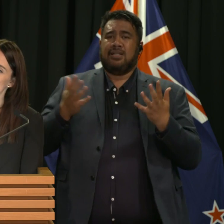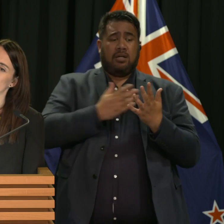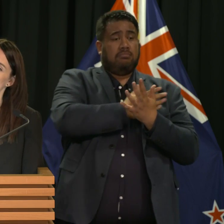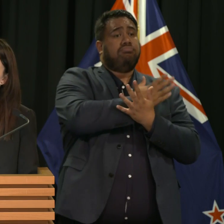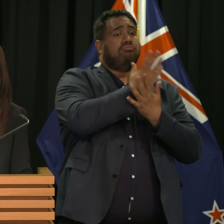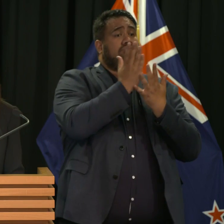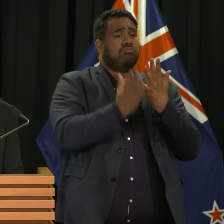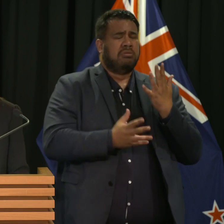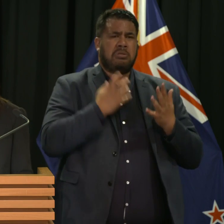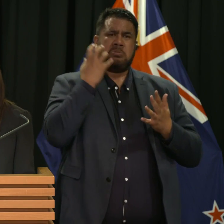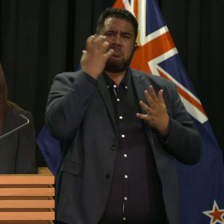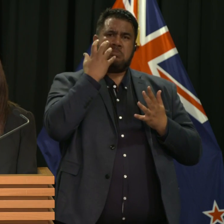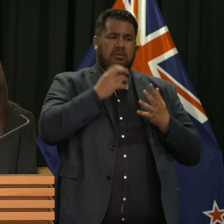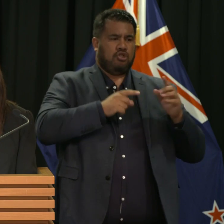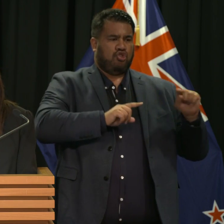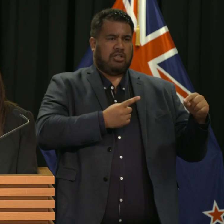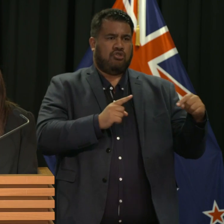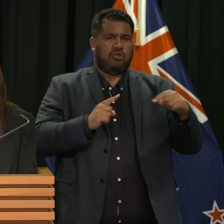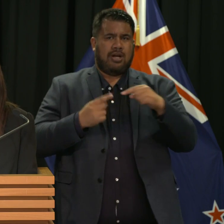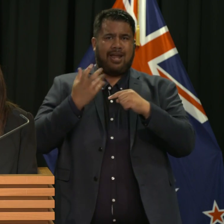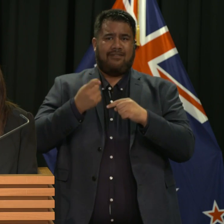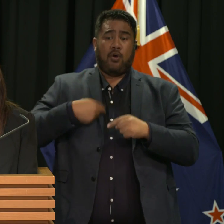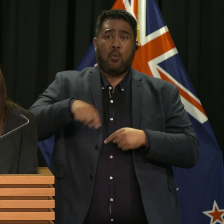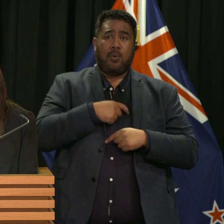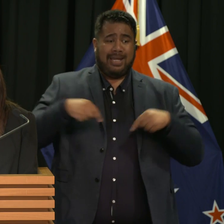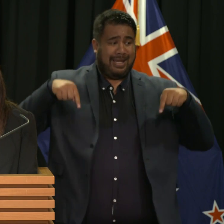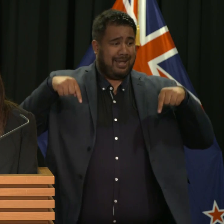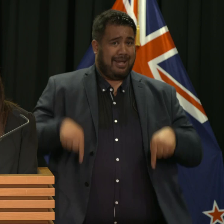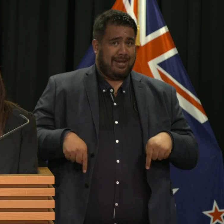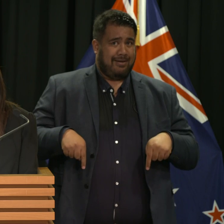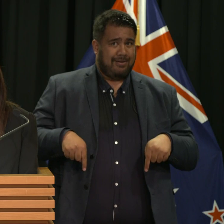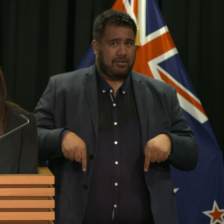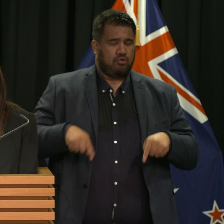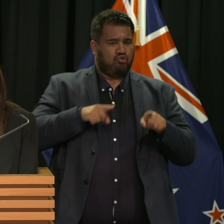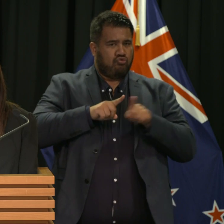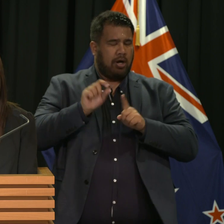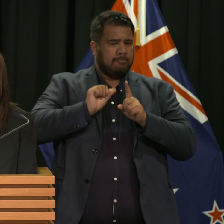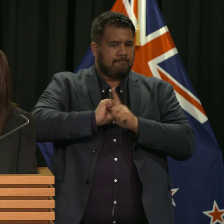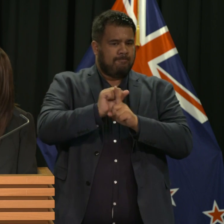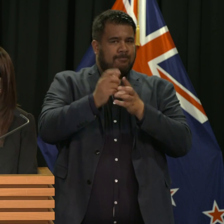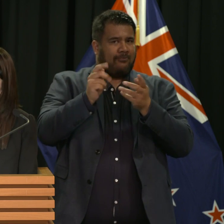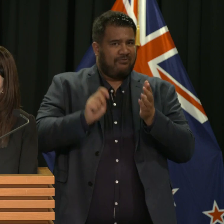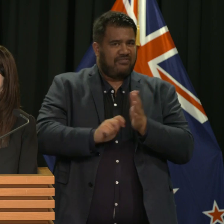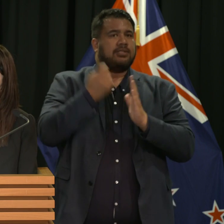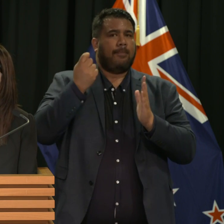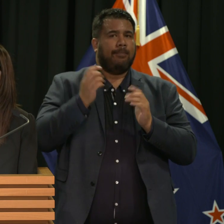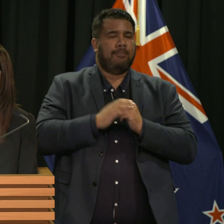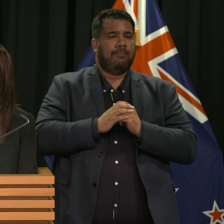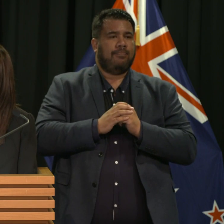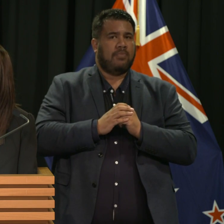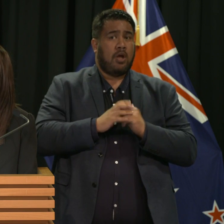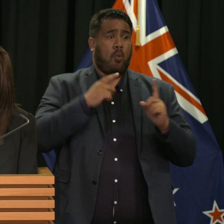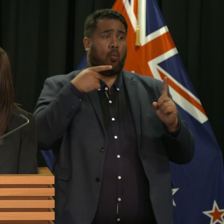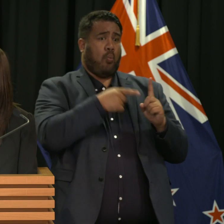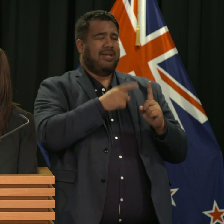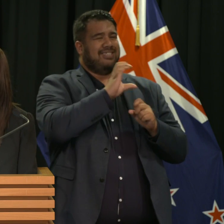incredibly significant challenges that we are here to rectify. This is but one, and I'm